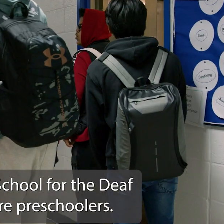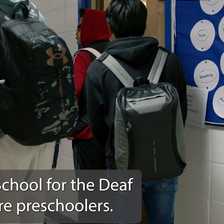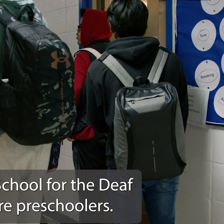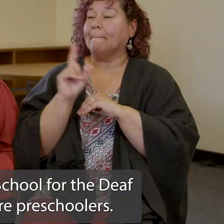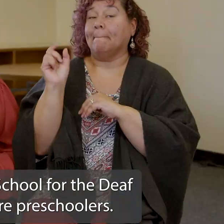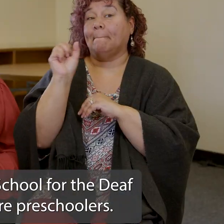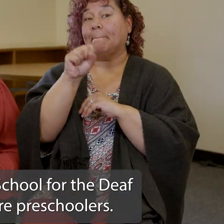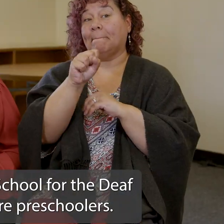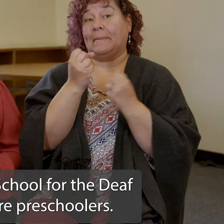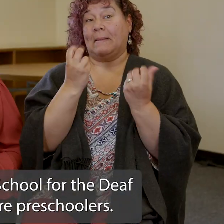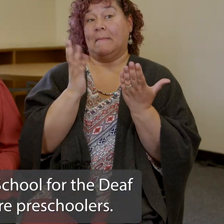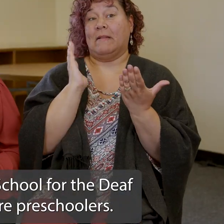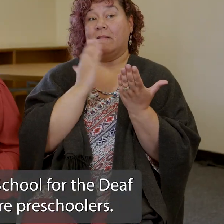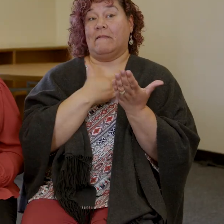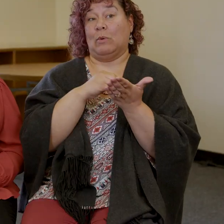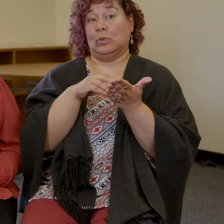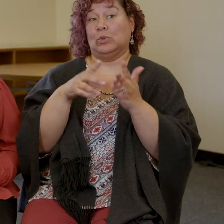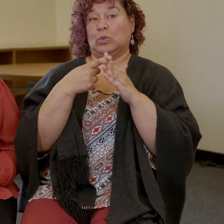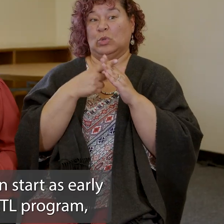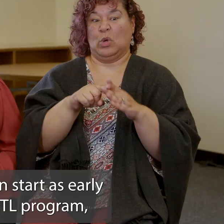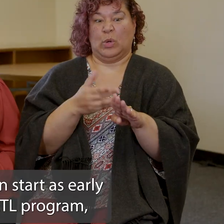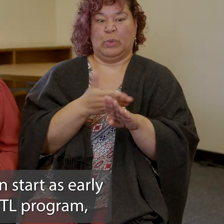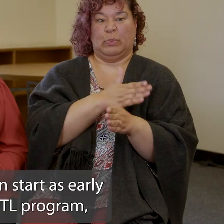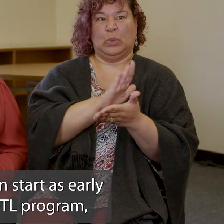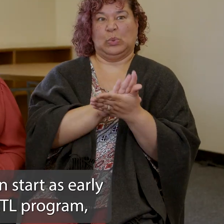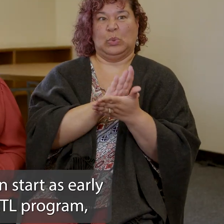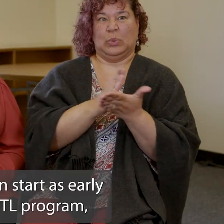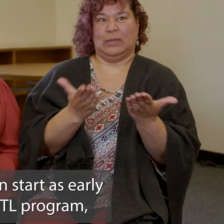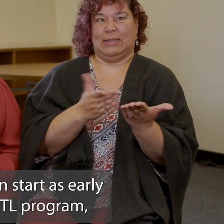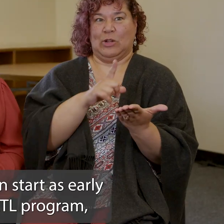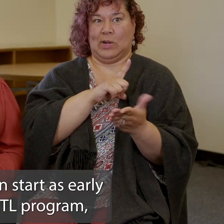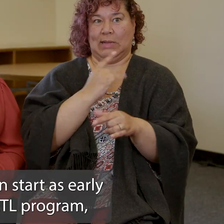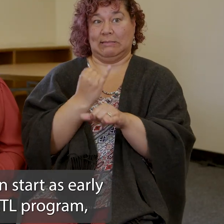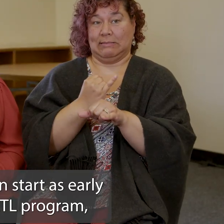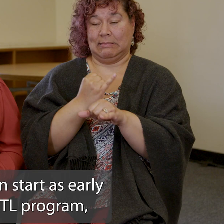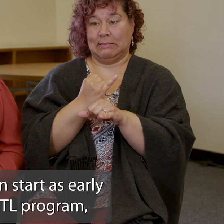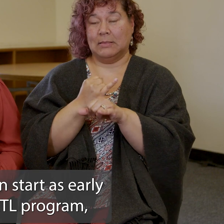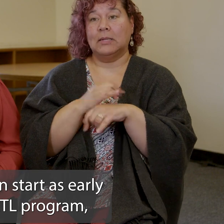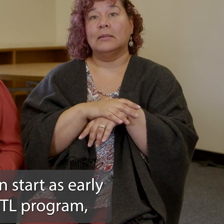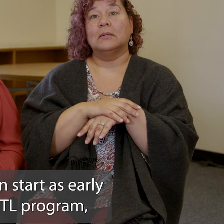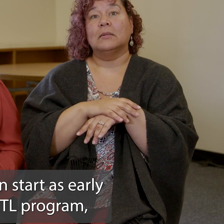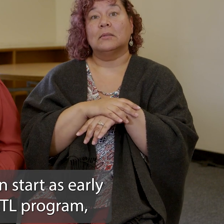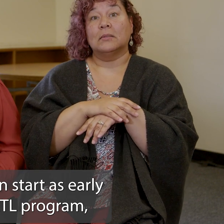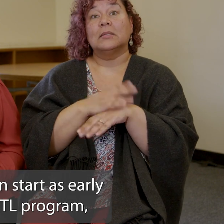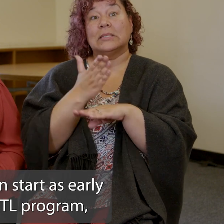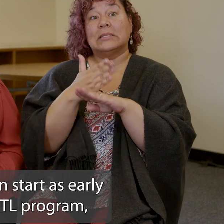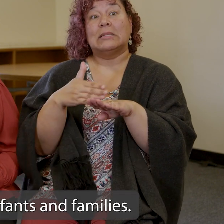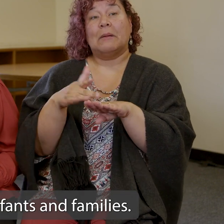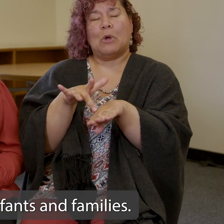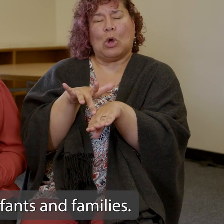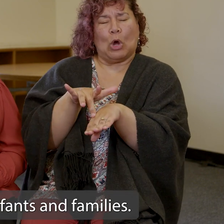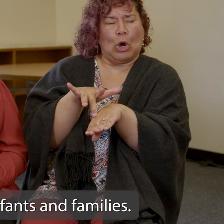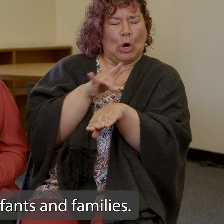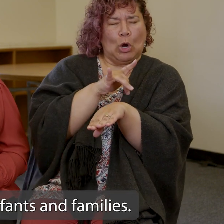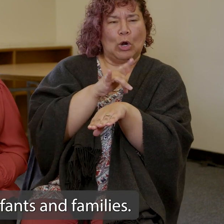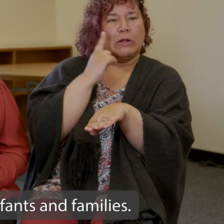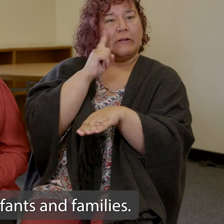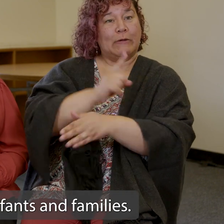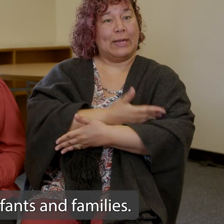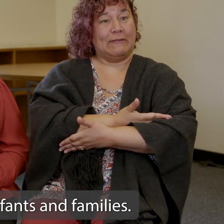for the Deaf when they're preschoolers. Some even start as early as our RTL program which is for infants and